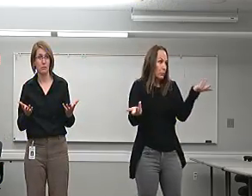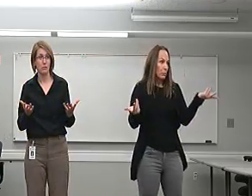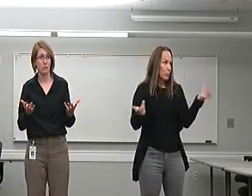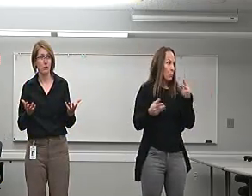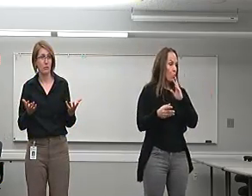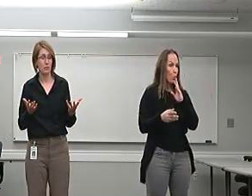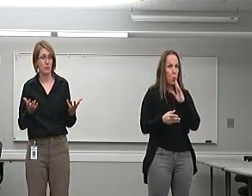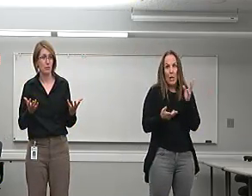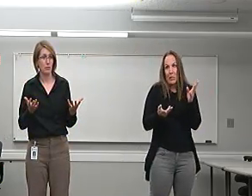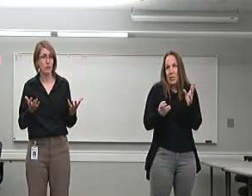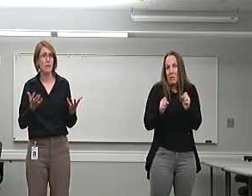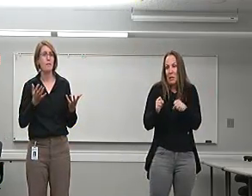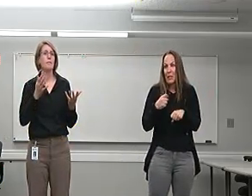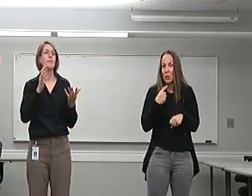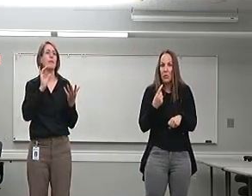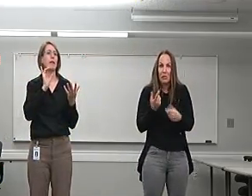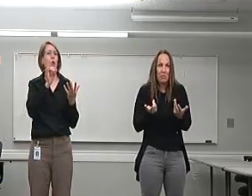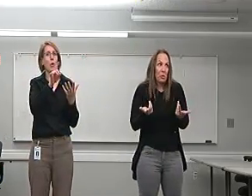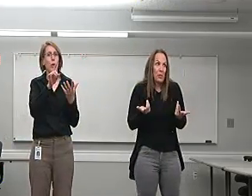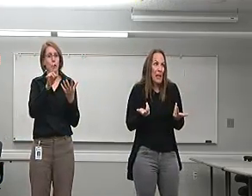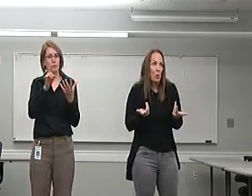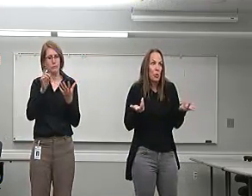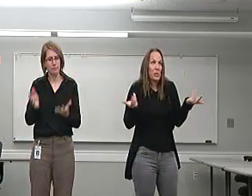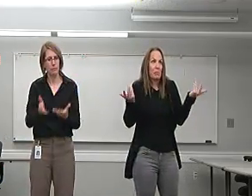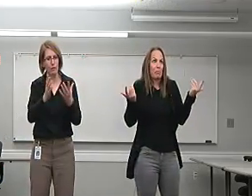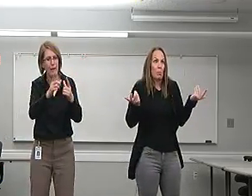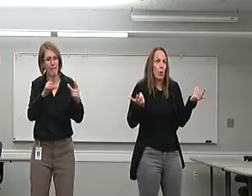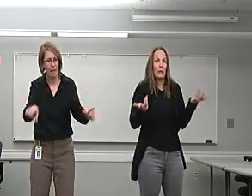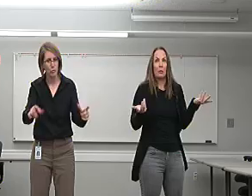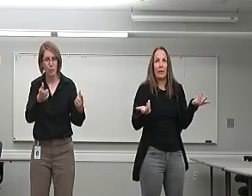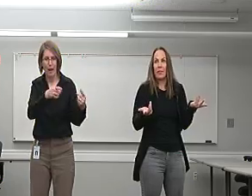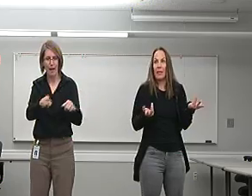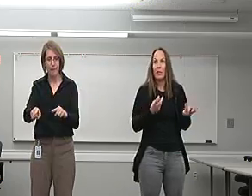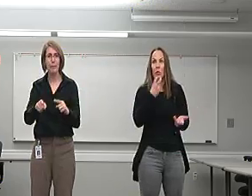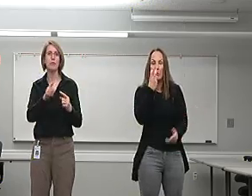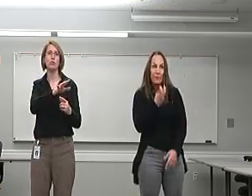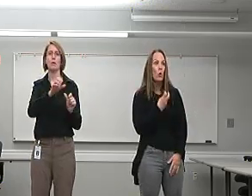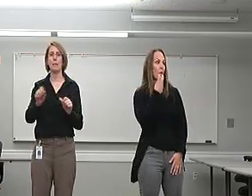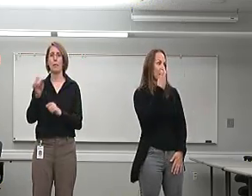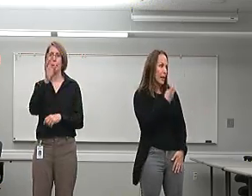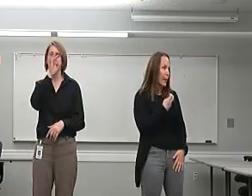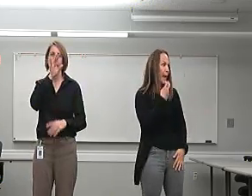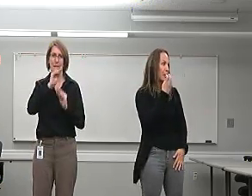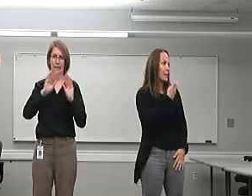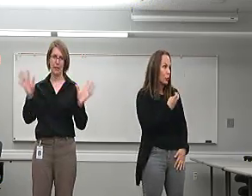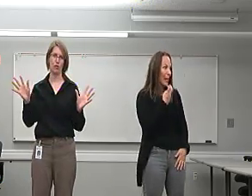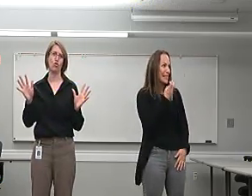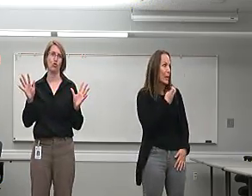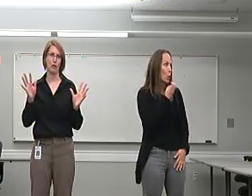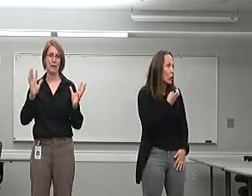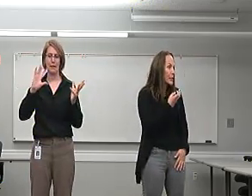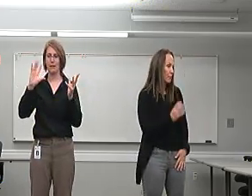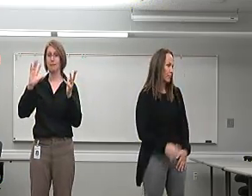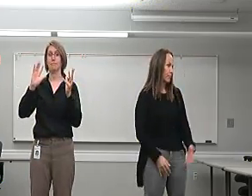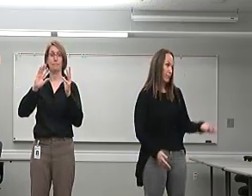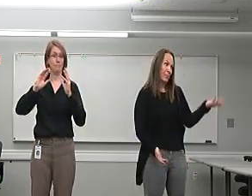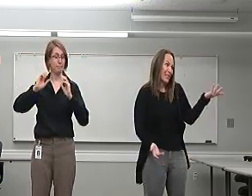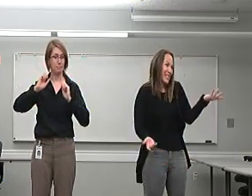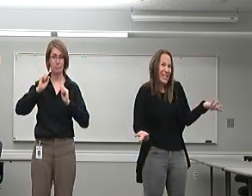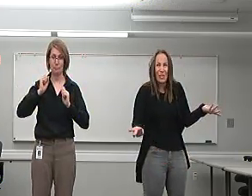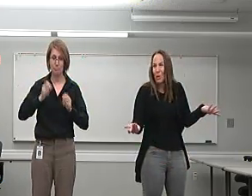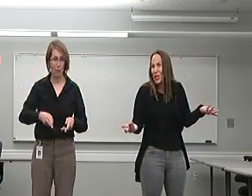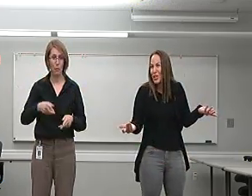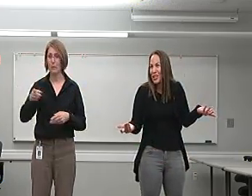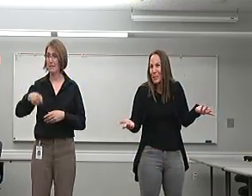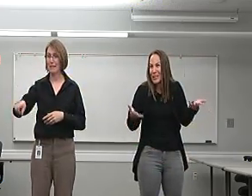was the ability to say words more clearly than the kids whose focus had been try to say words. Does that answer a question? Does